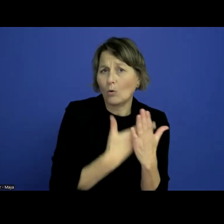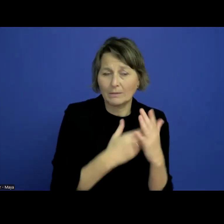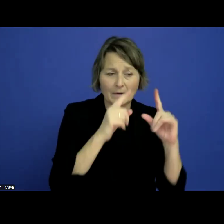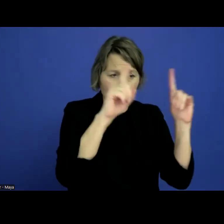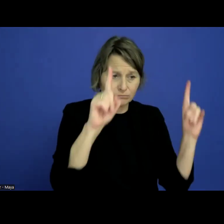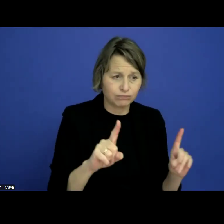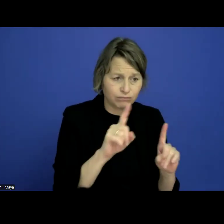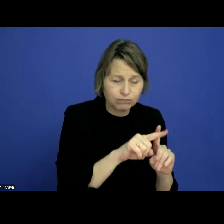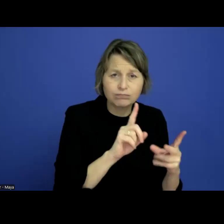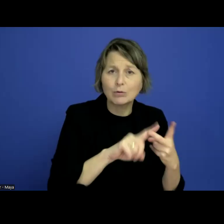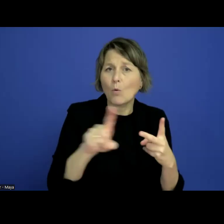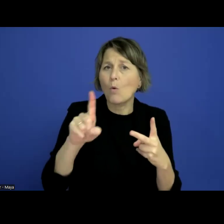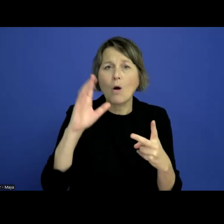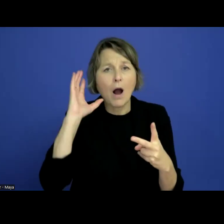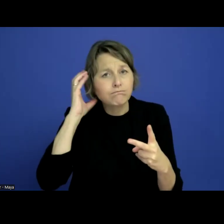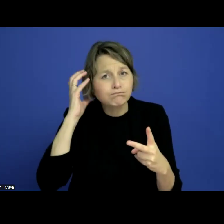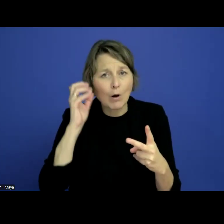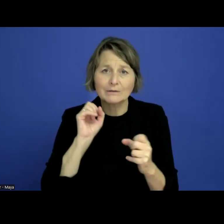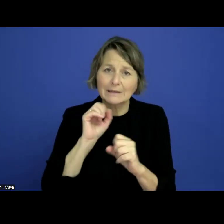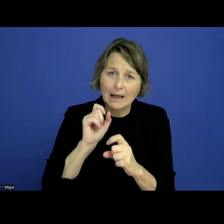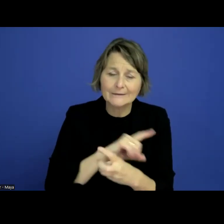blog, or even website audits.